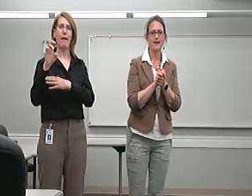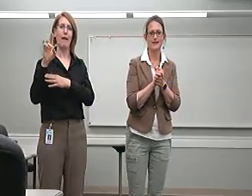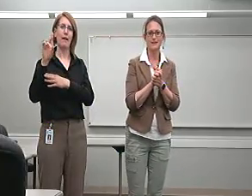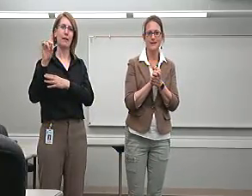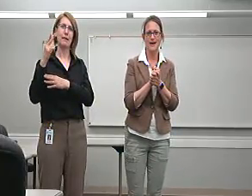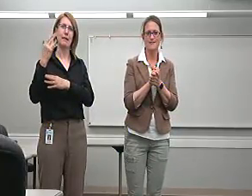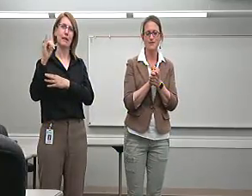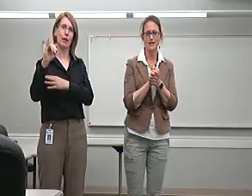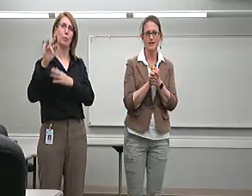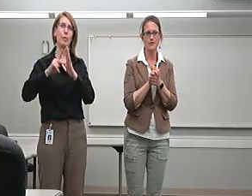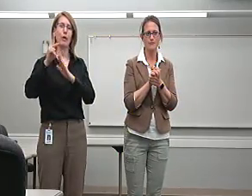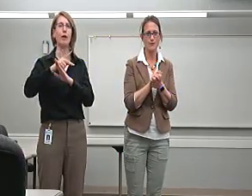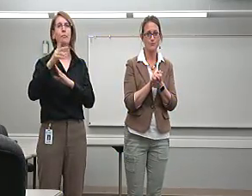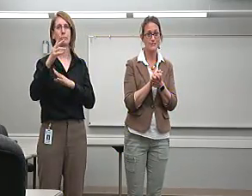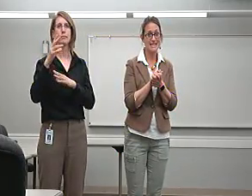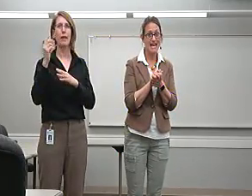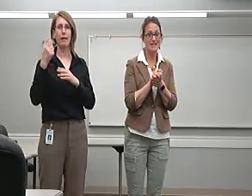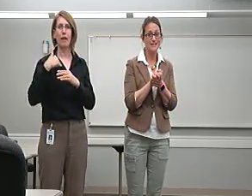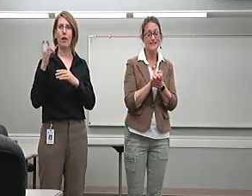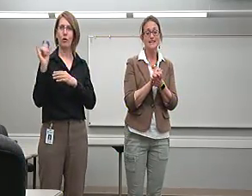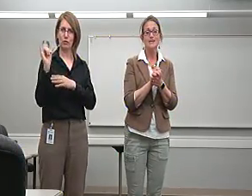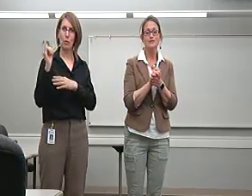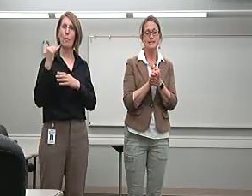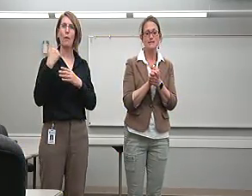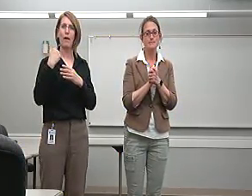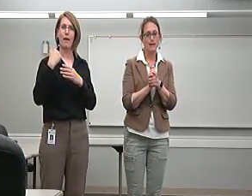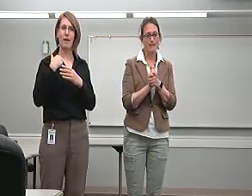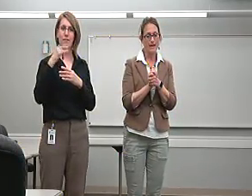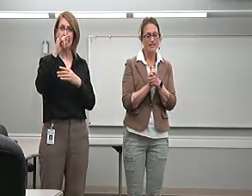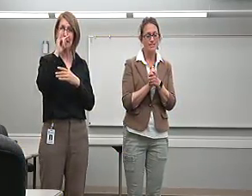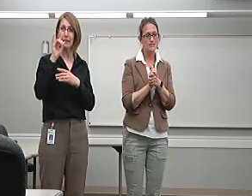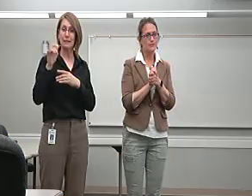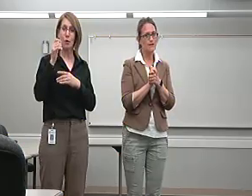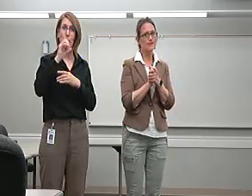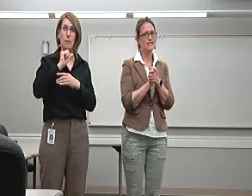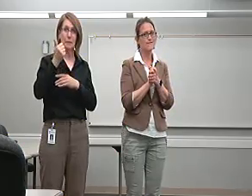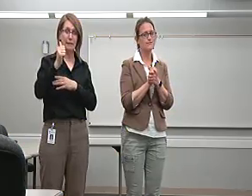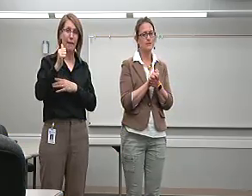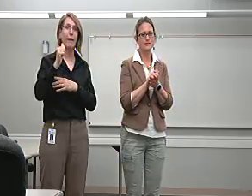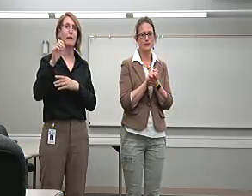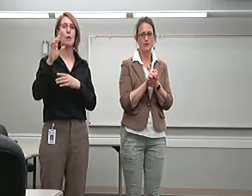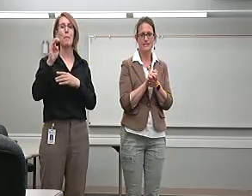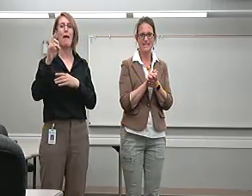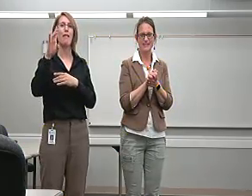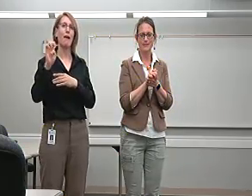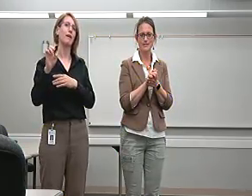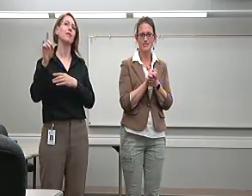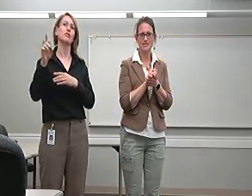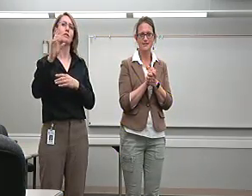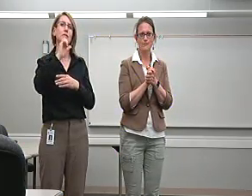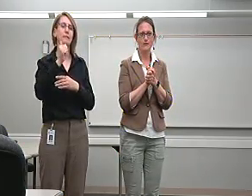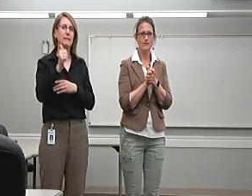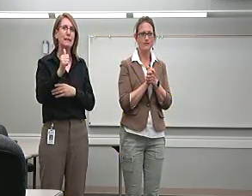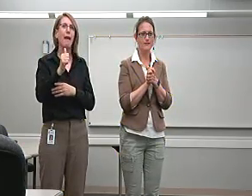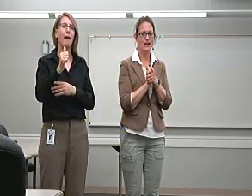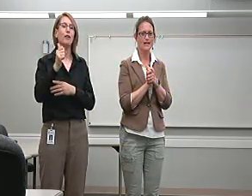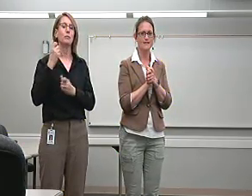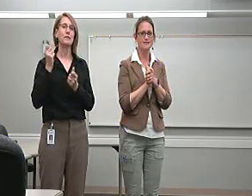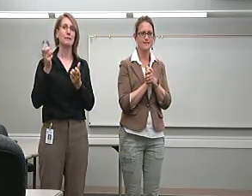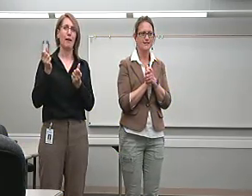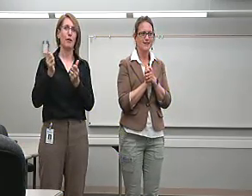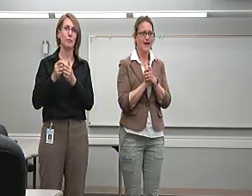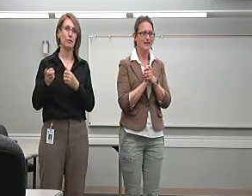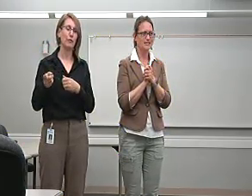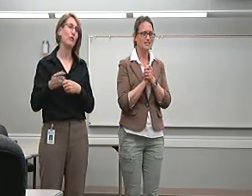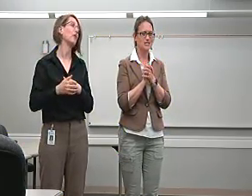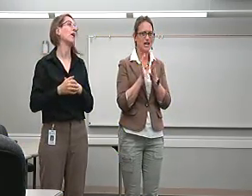kiddo of my own who's 10, whose name is Bella, and she's profoundly deaf. We use American Sign Language with her, and I get to chat